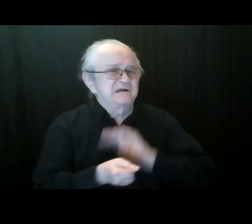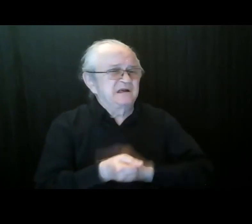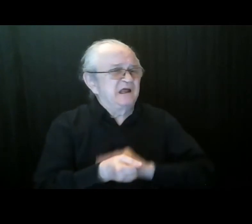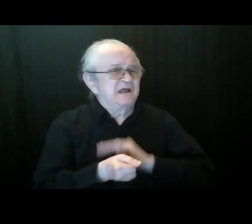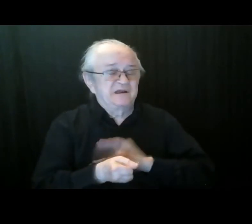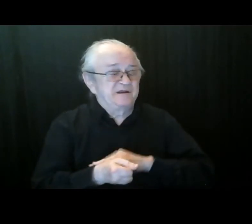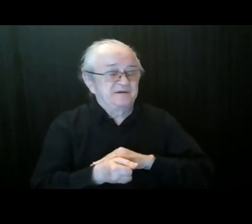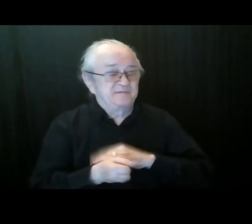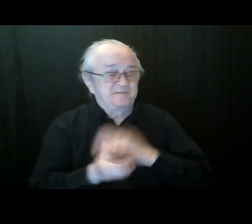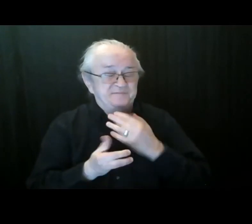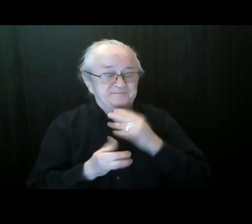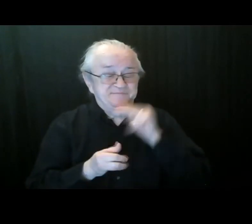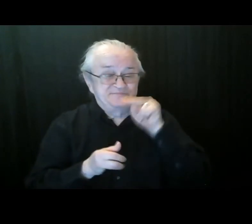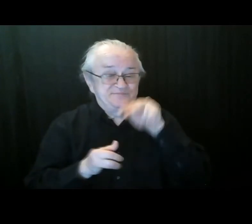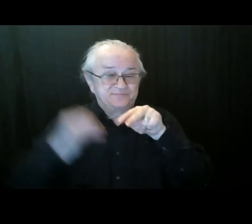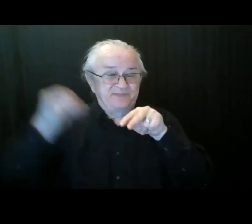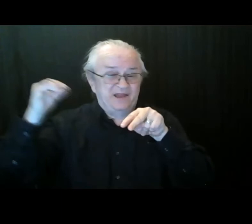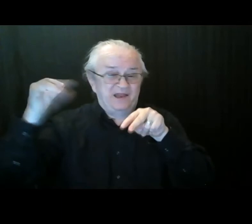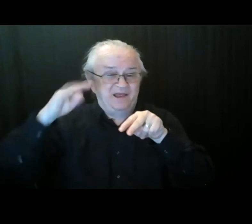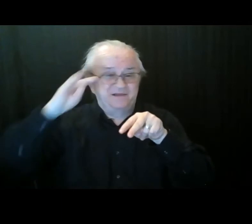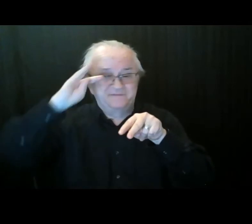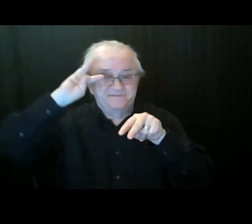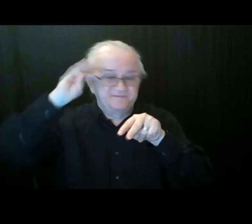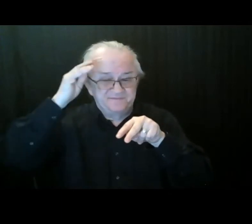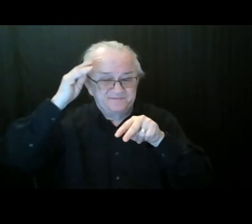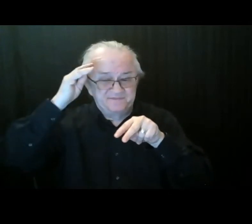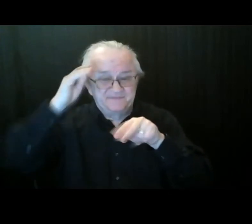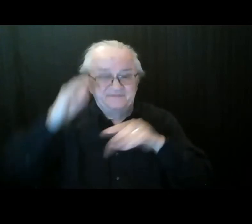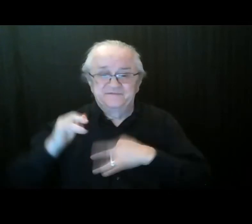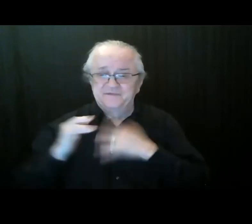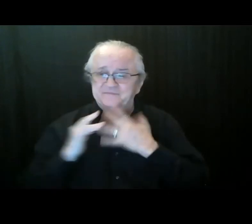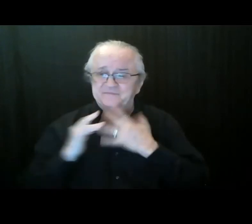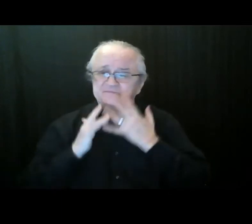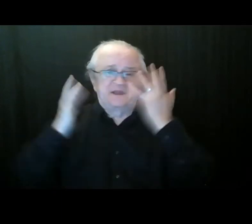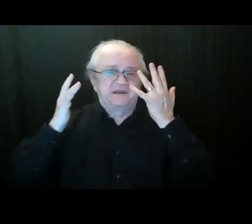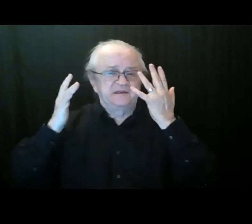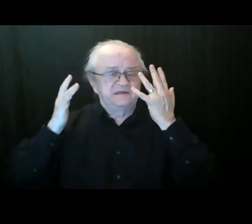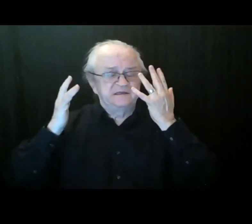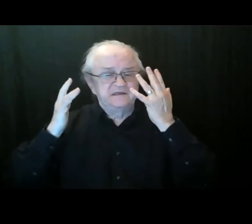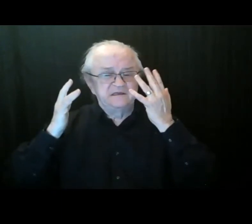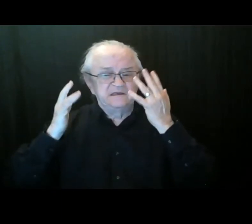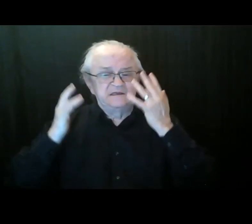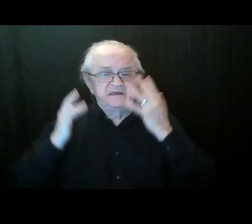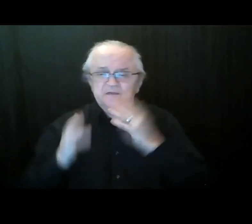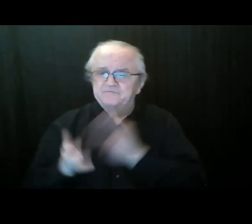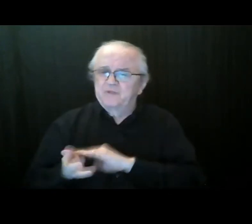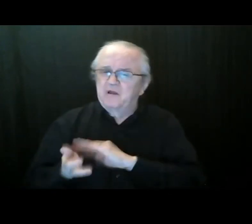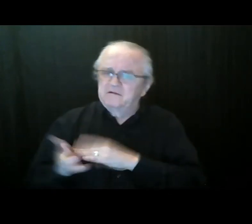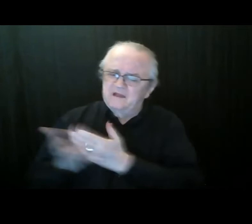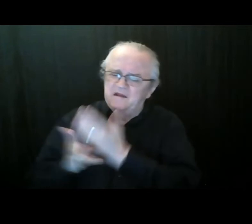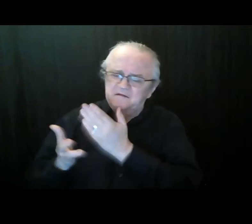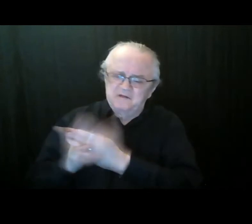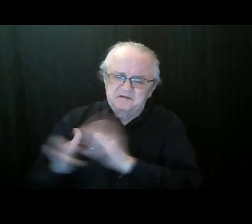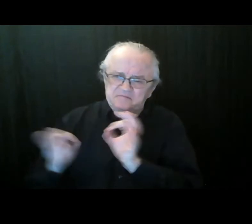light must have tricked my eyes. Then he was sheepish at this point. Well, it's all right, man. It's all right.